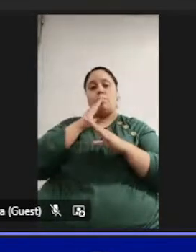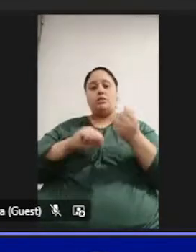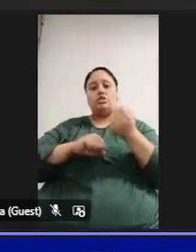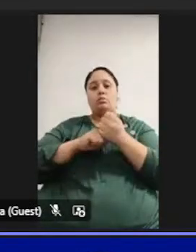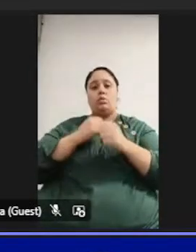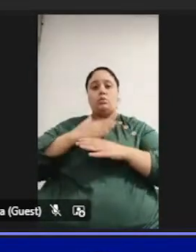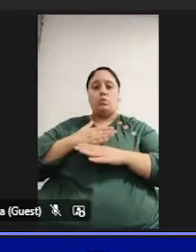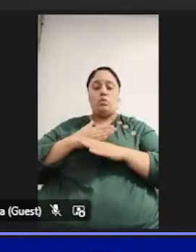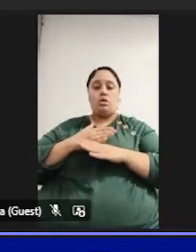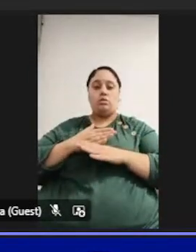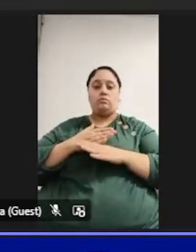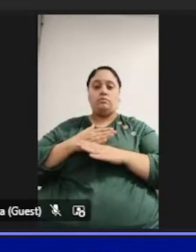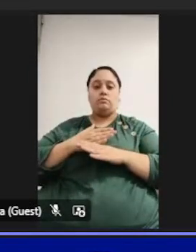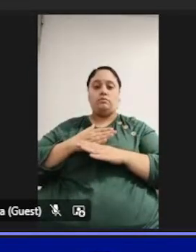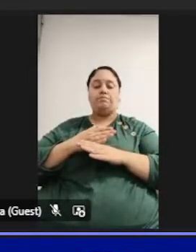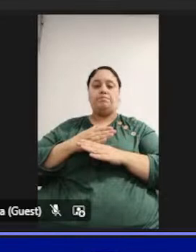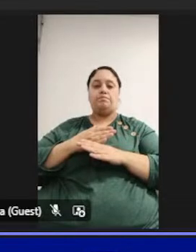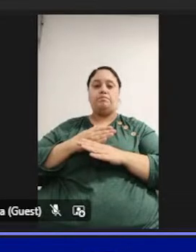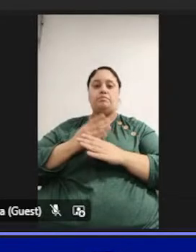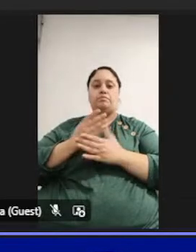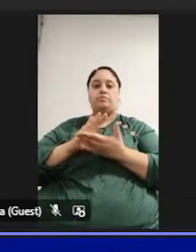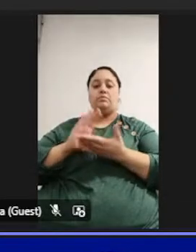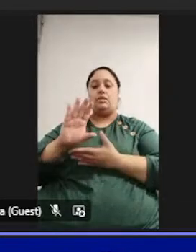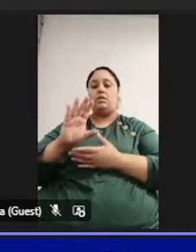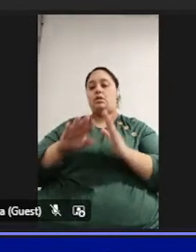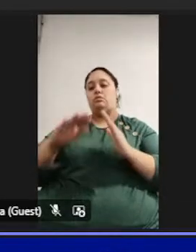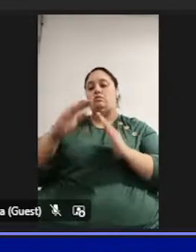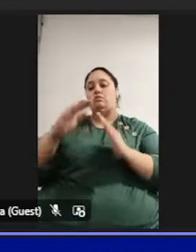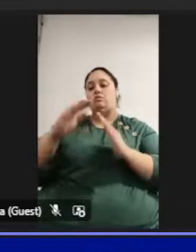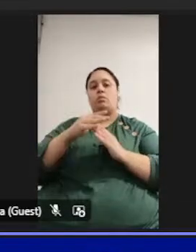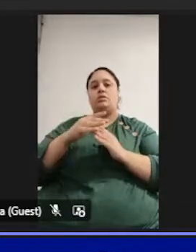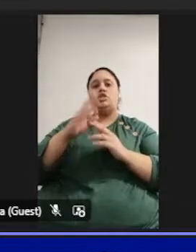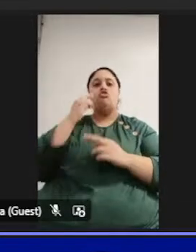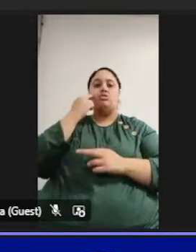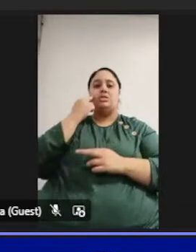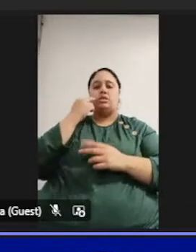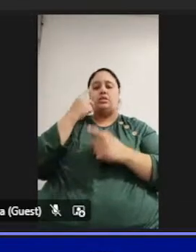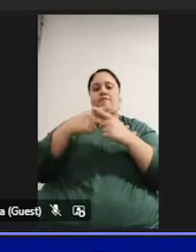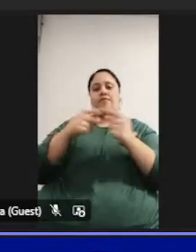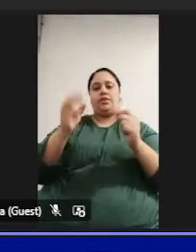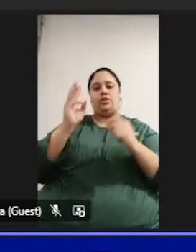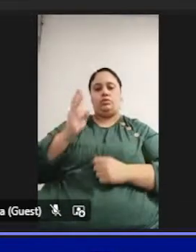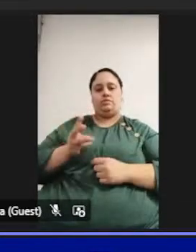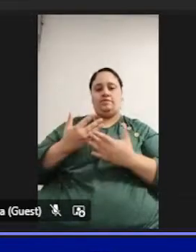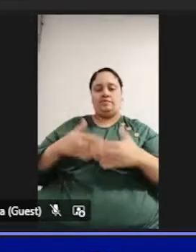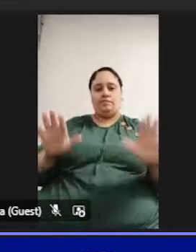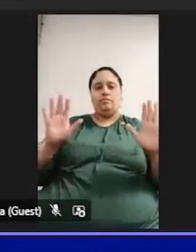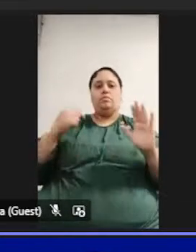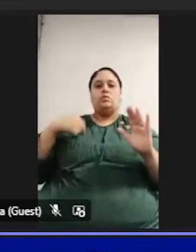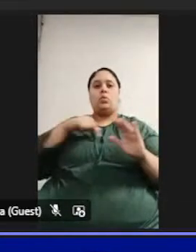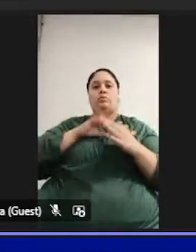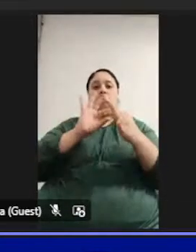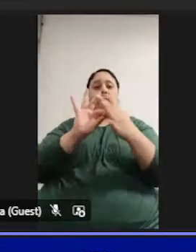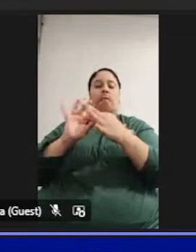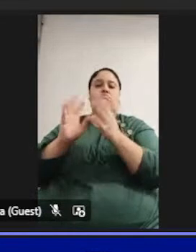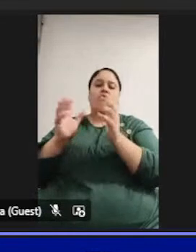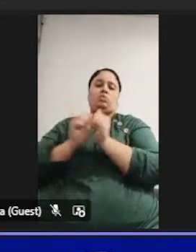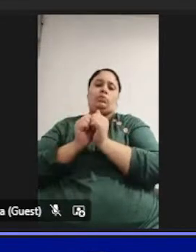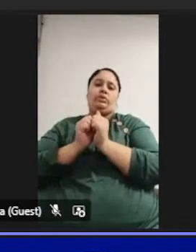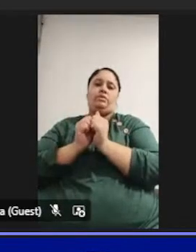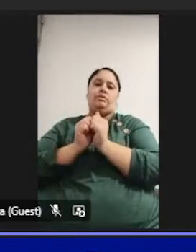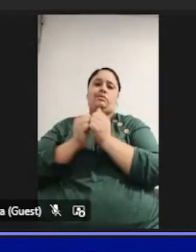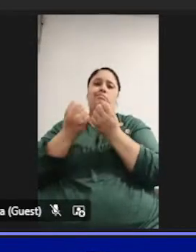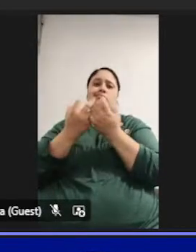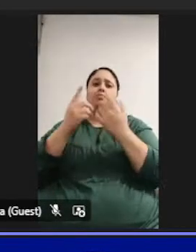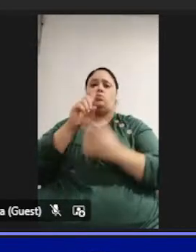second block from the top is a piece of work that's recently been completed where we have been engaging with 150 sites